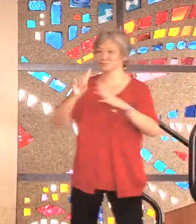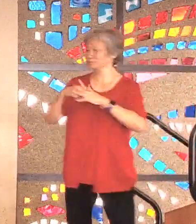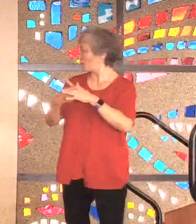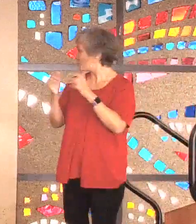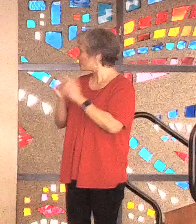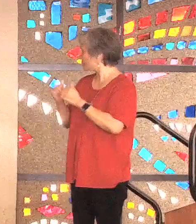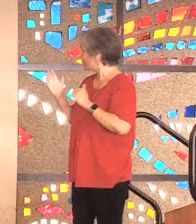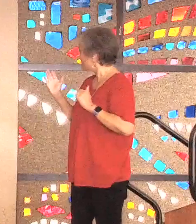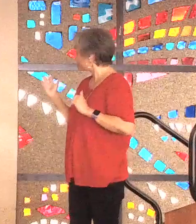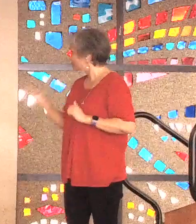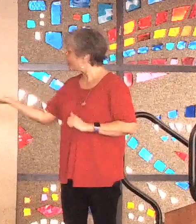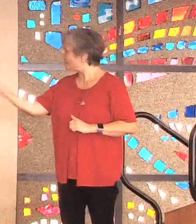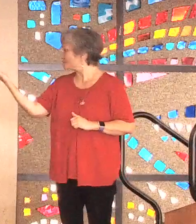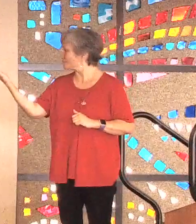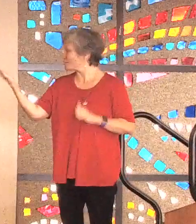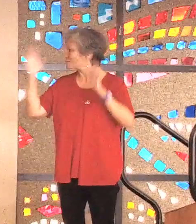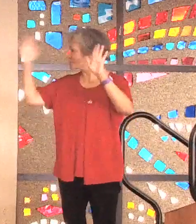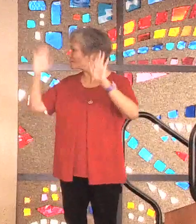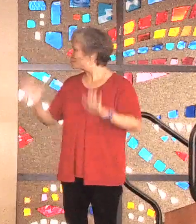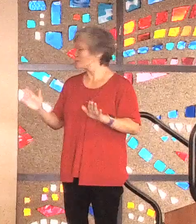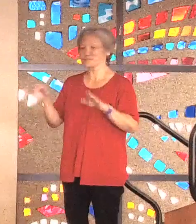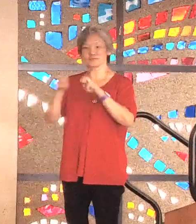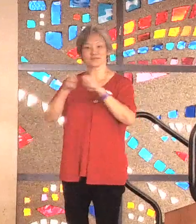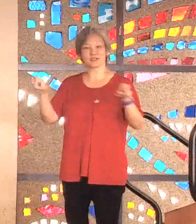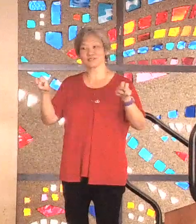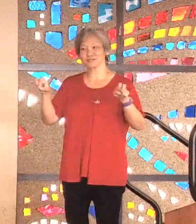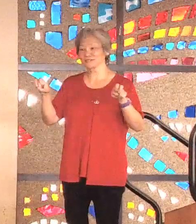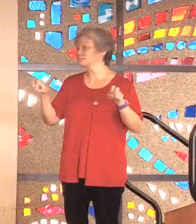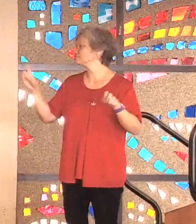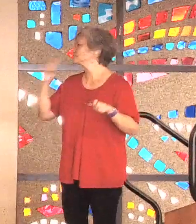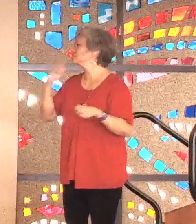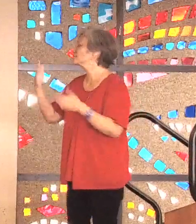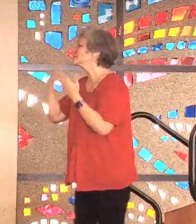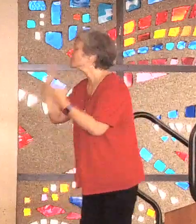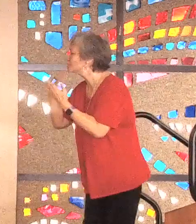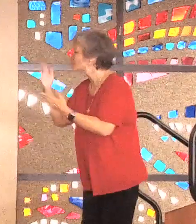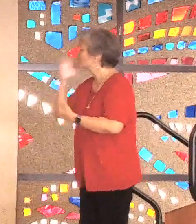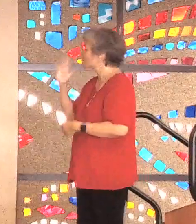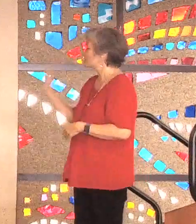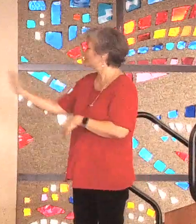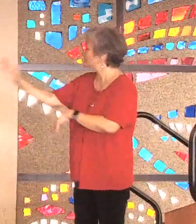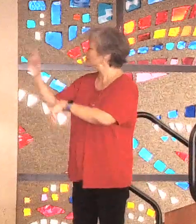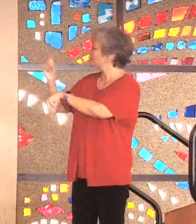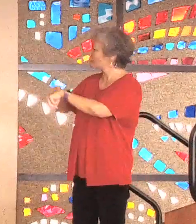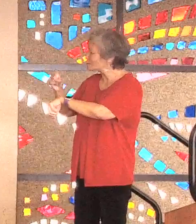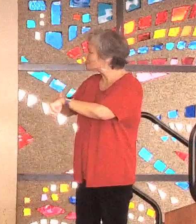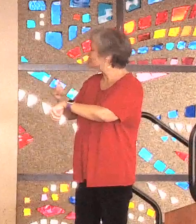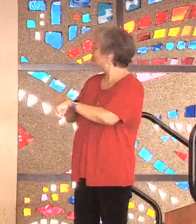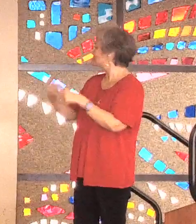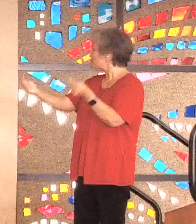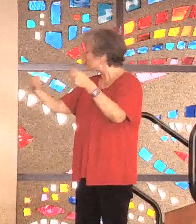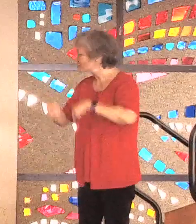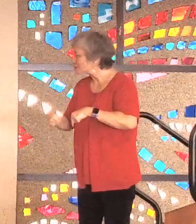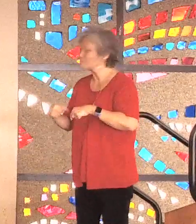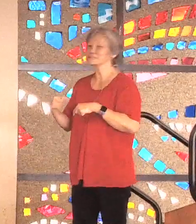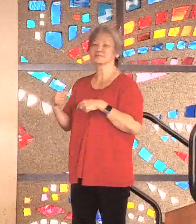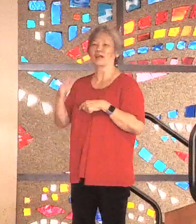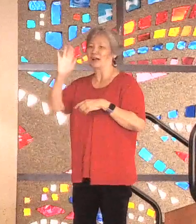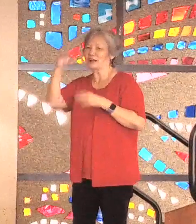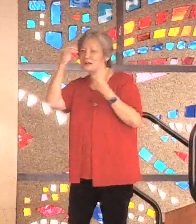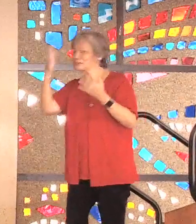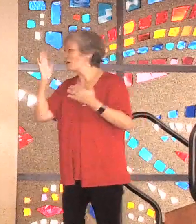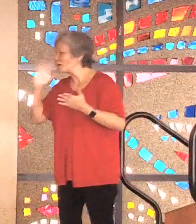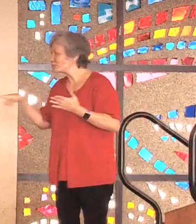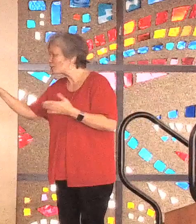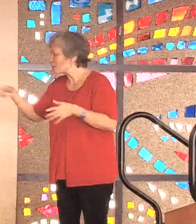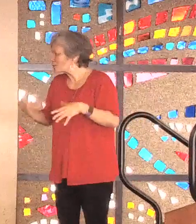All right, well now, I'd like to start with our panelists. We have one of the panelists, I want to thank you all